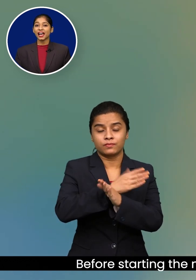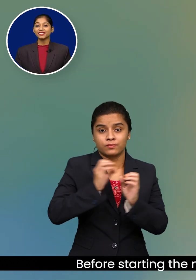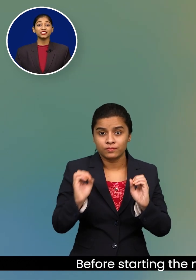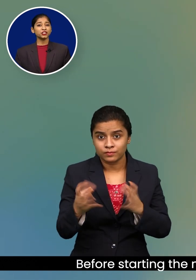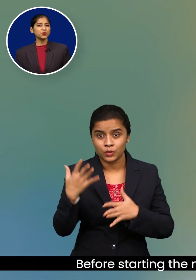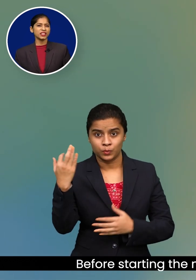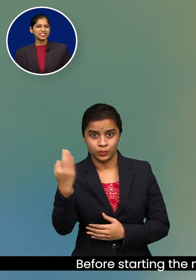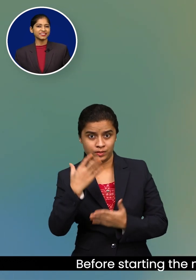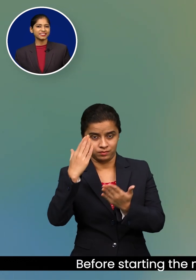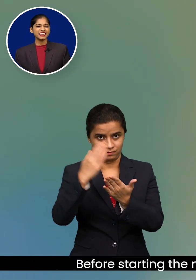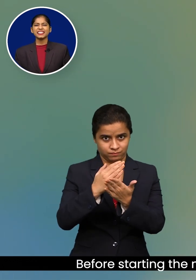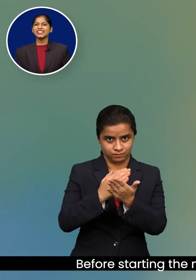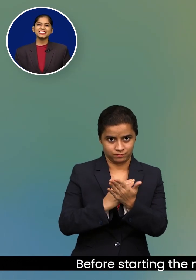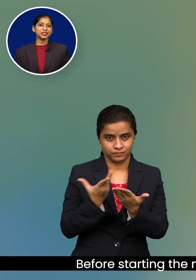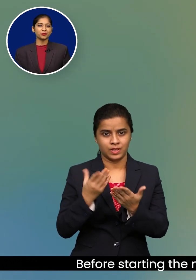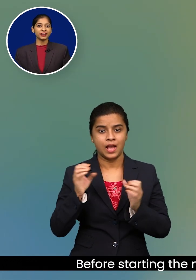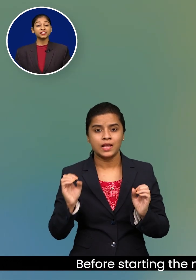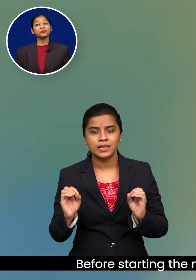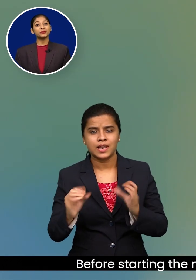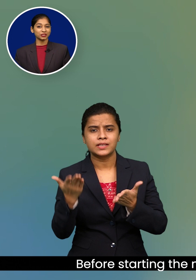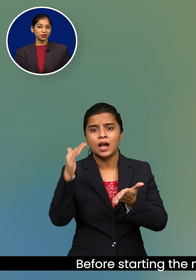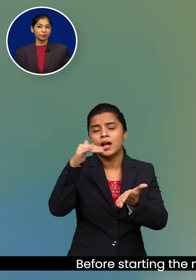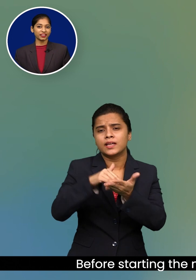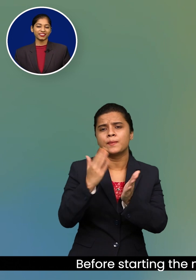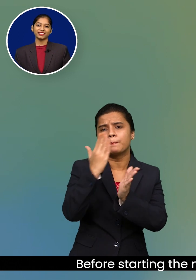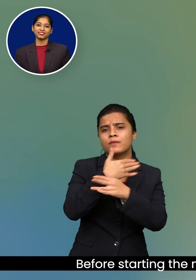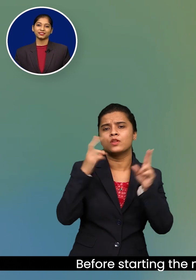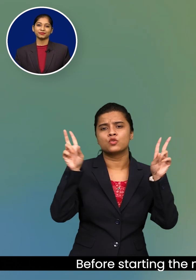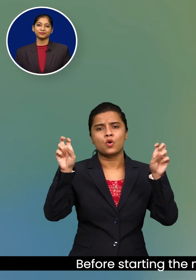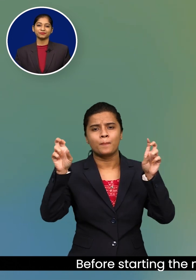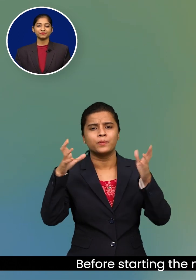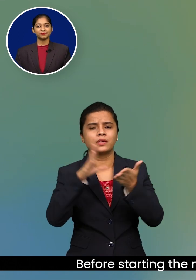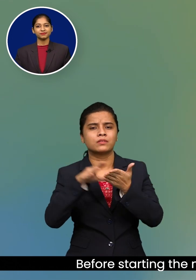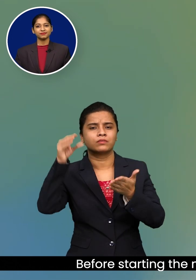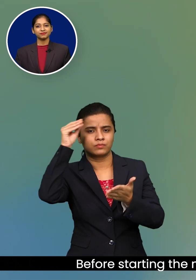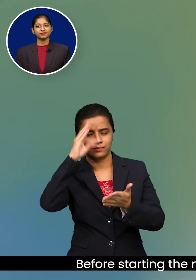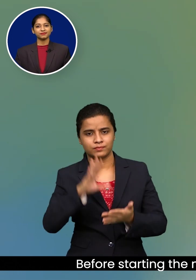Before starting the new lesson, let's revise the previous topic.